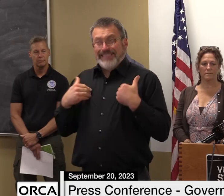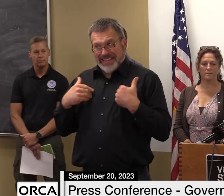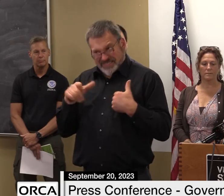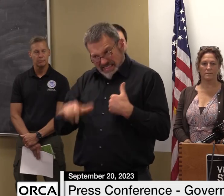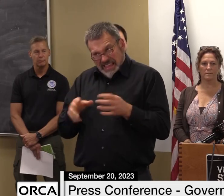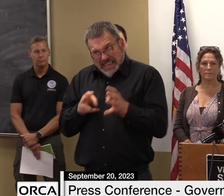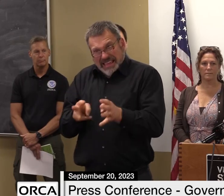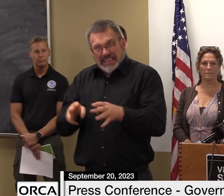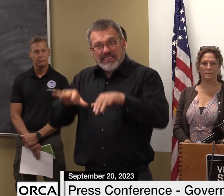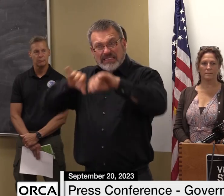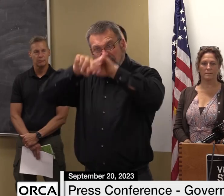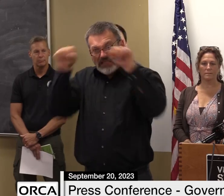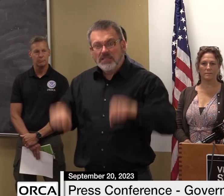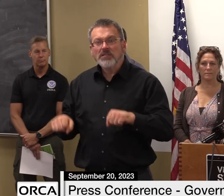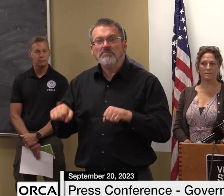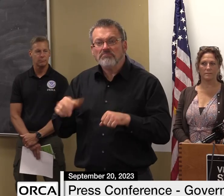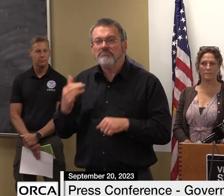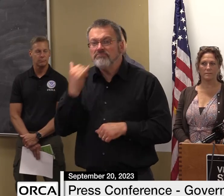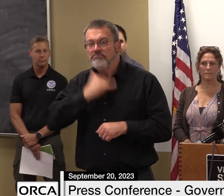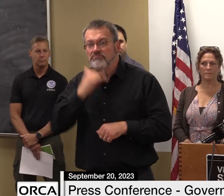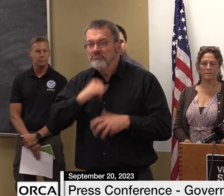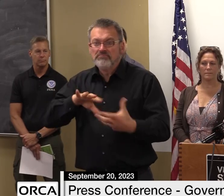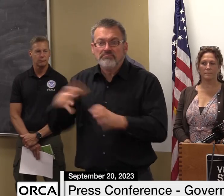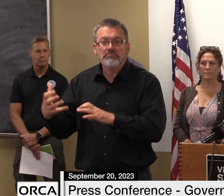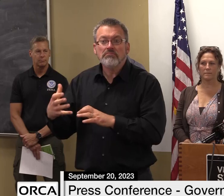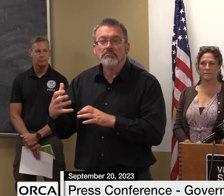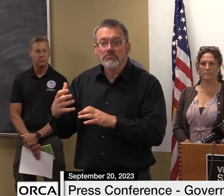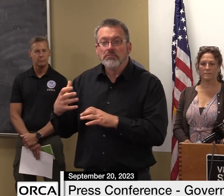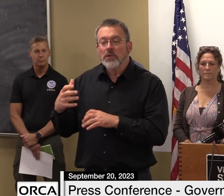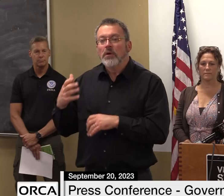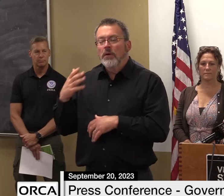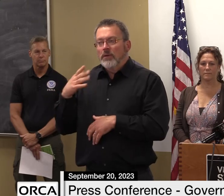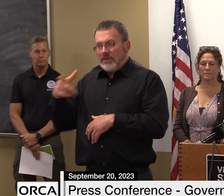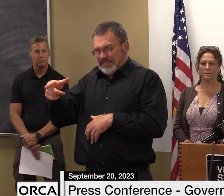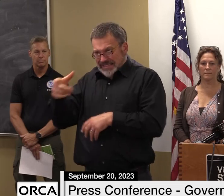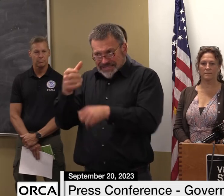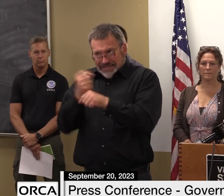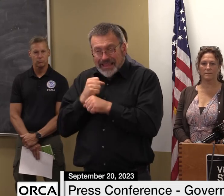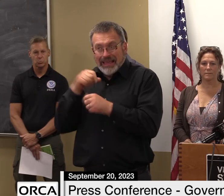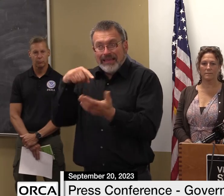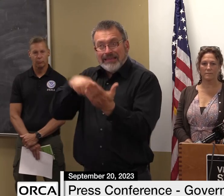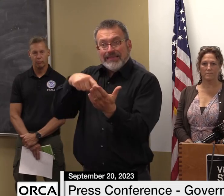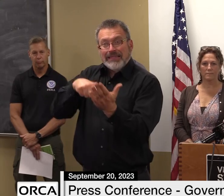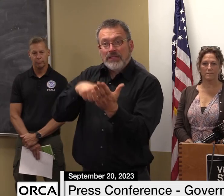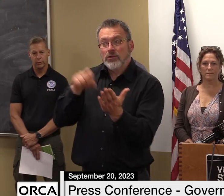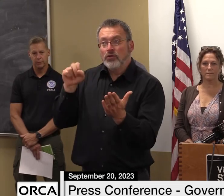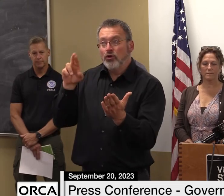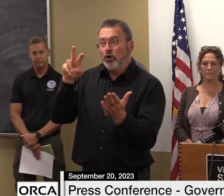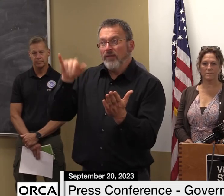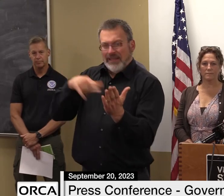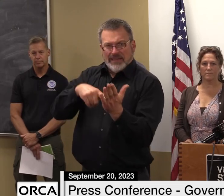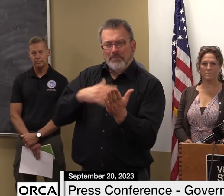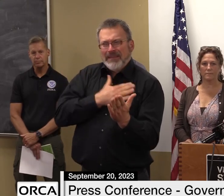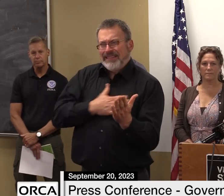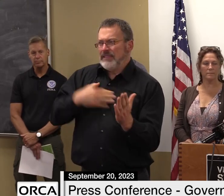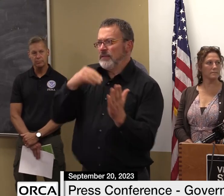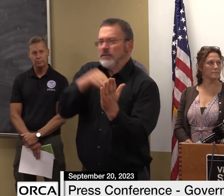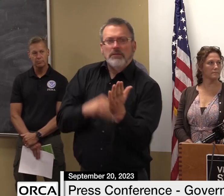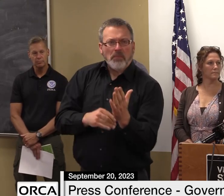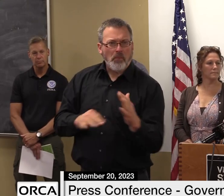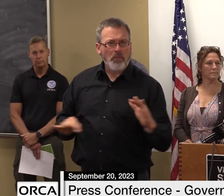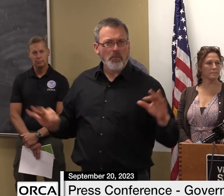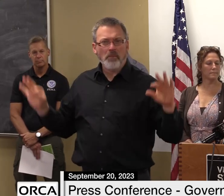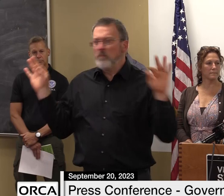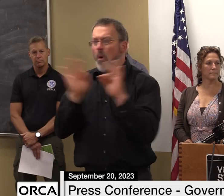a vermont.gov email address, please help us by responding. But please